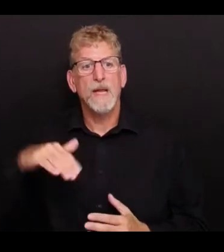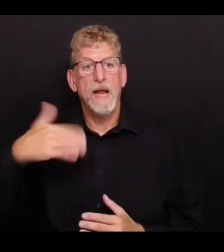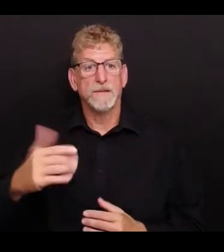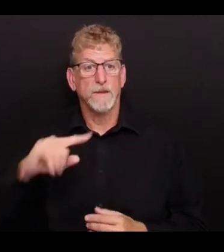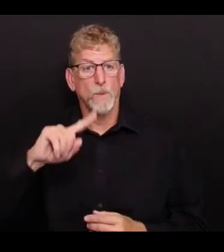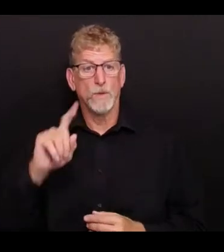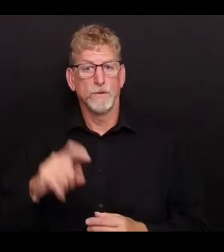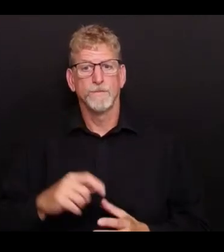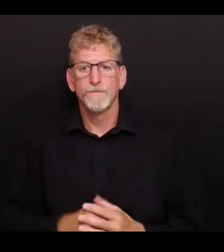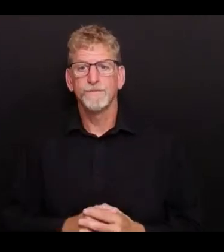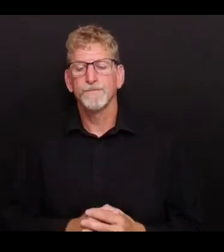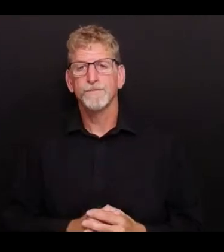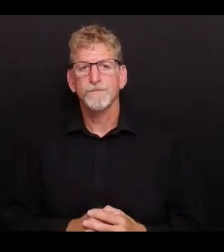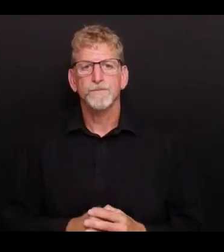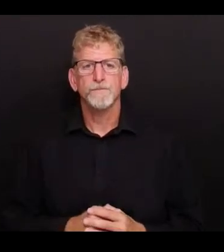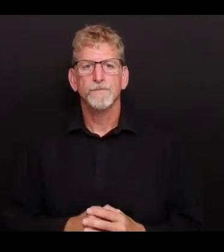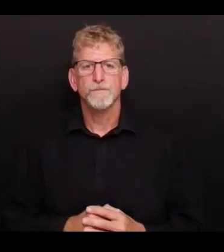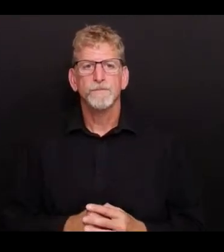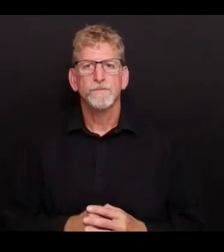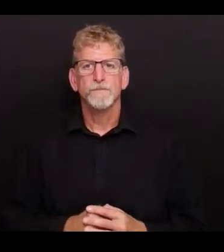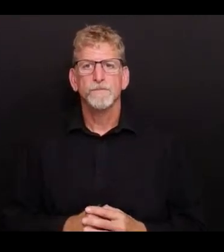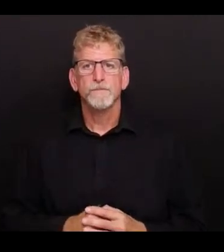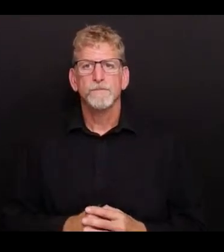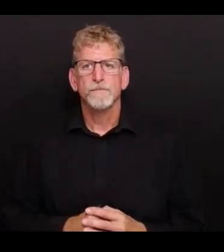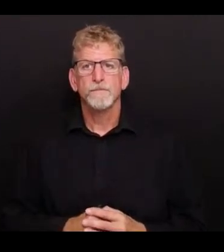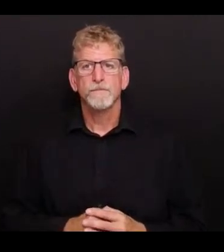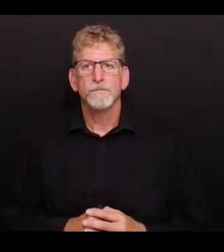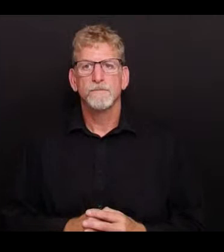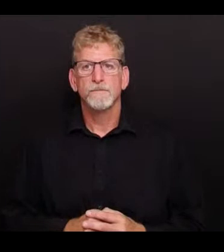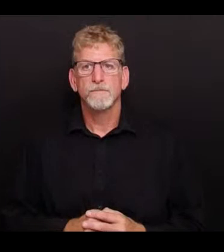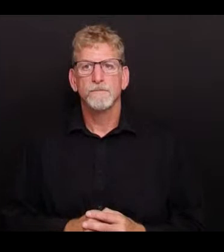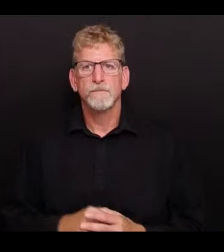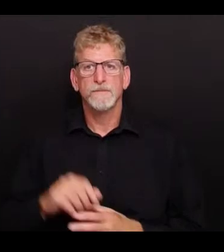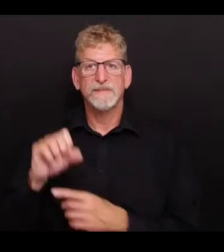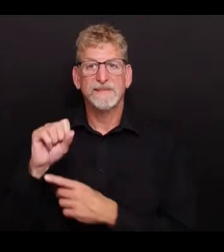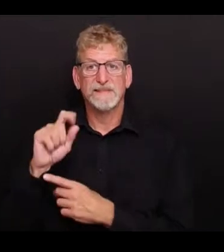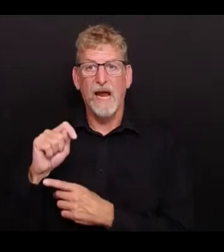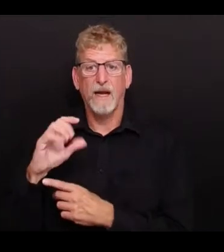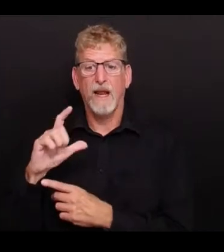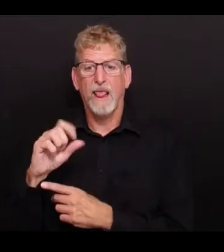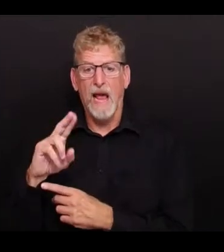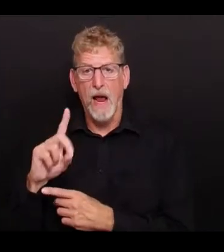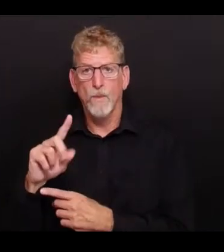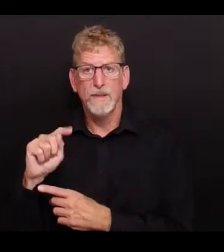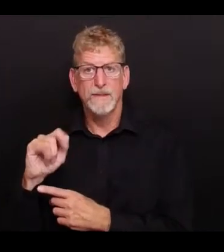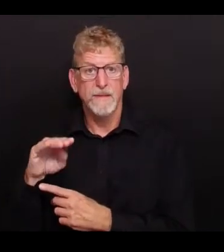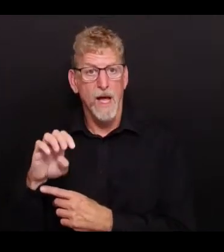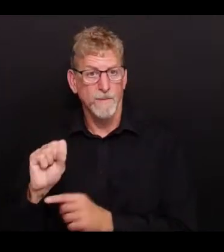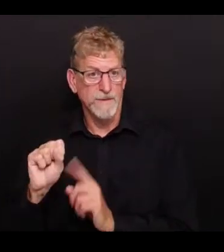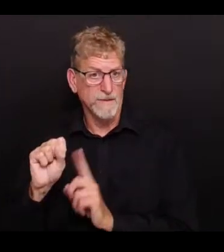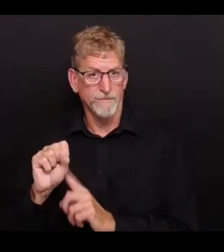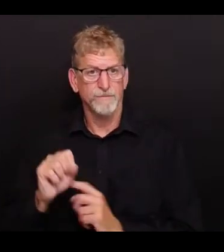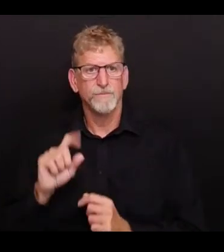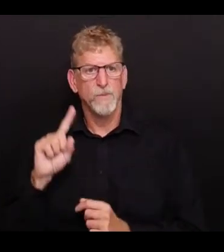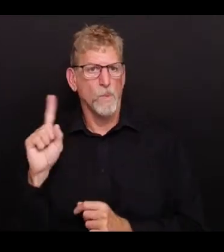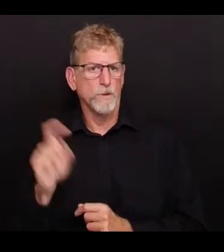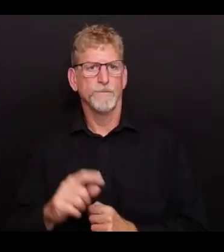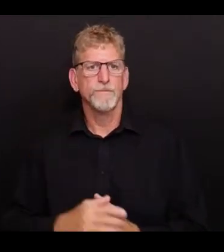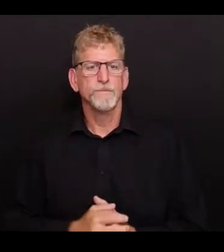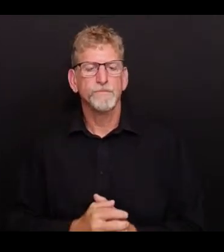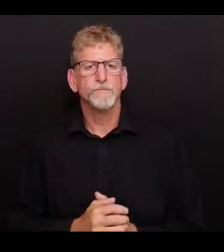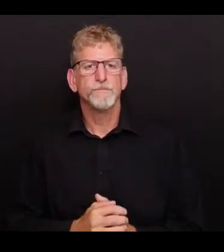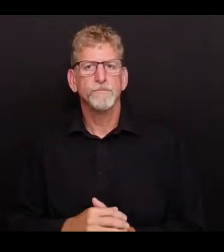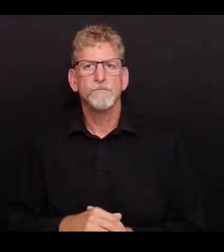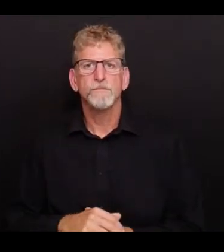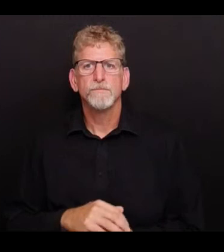Newland from the St. Cloud Times. Your line is open. Yeah, hi. I had a question, a quick